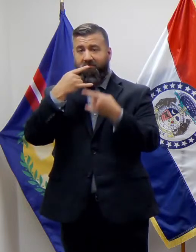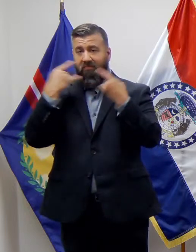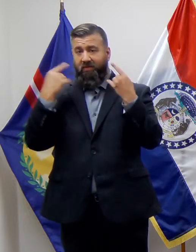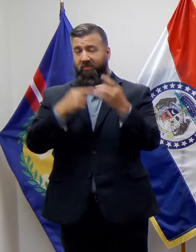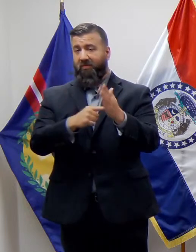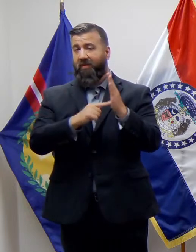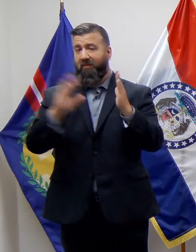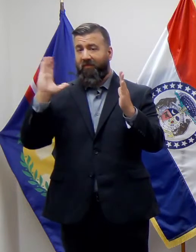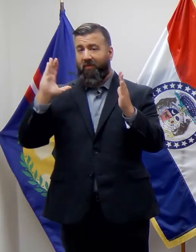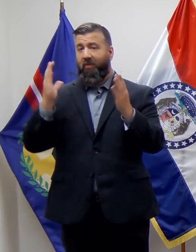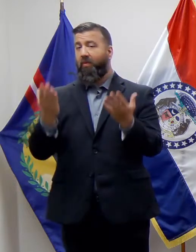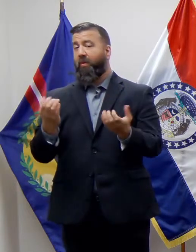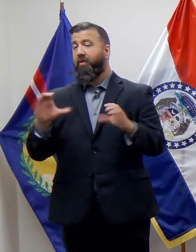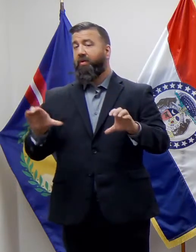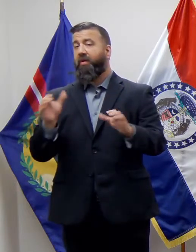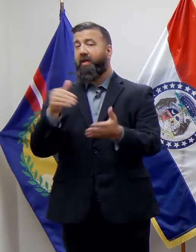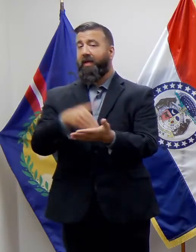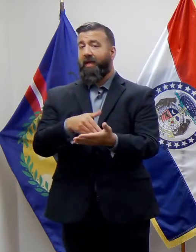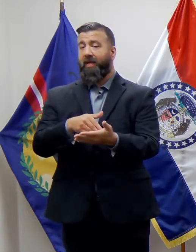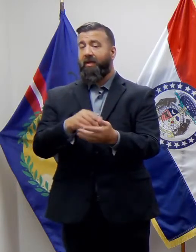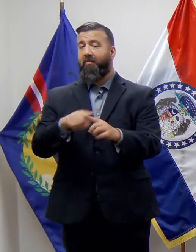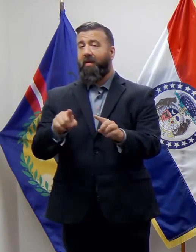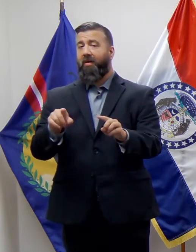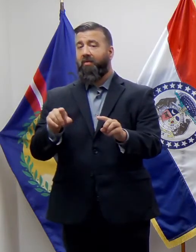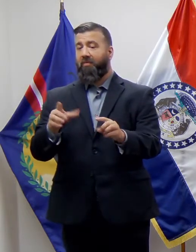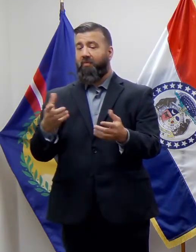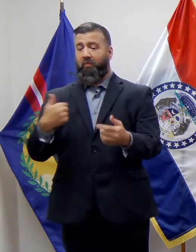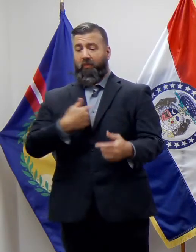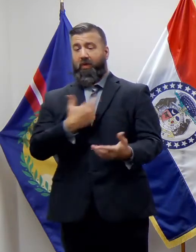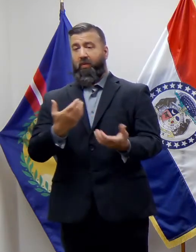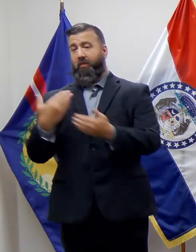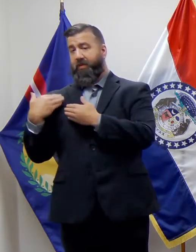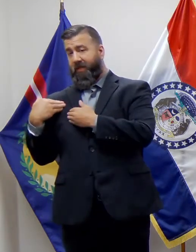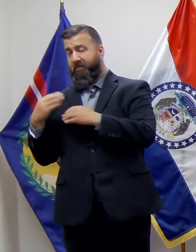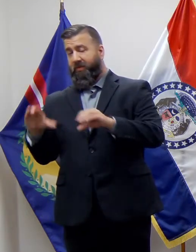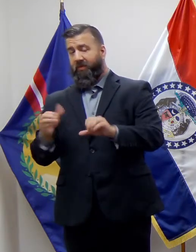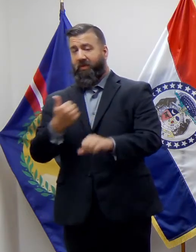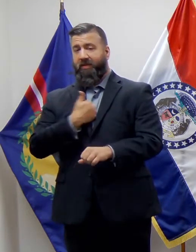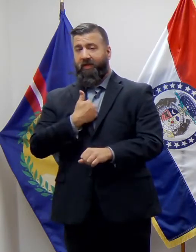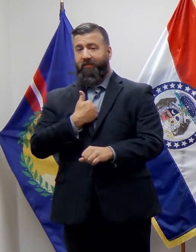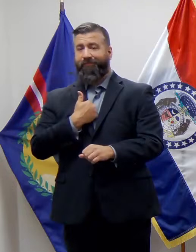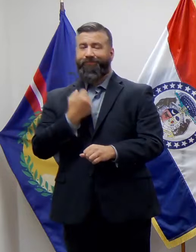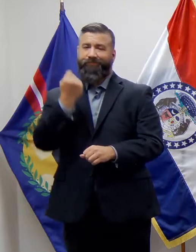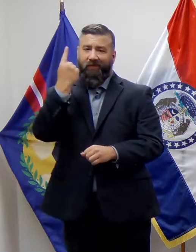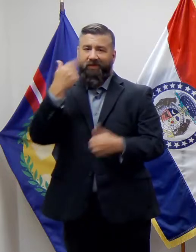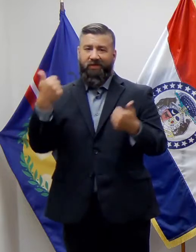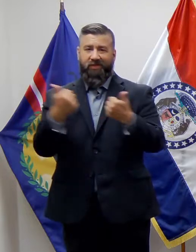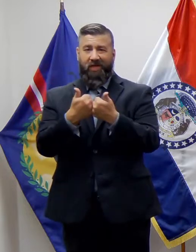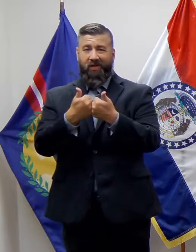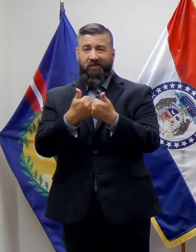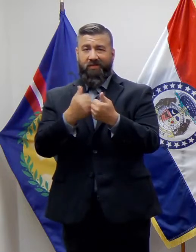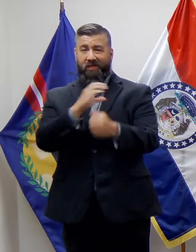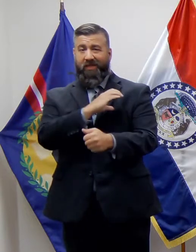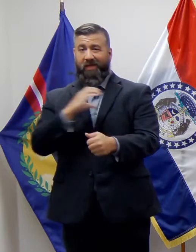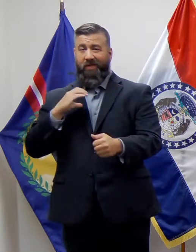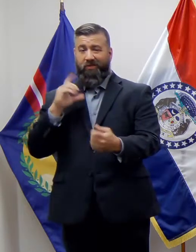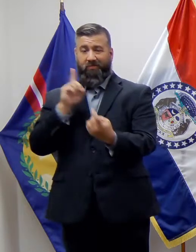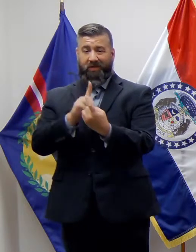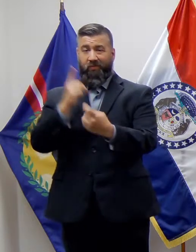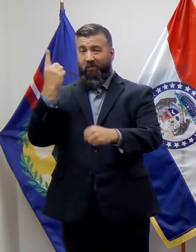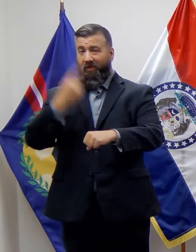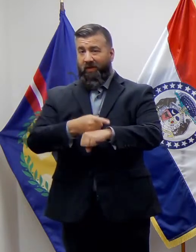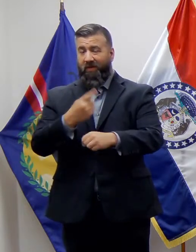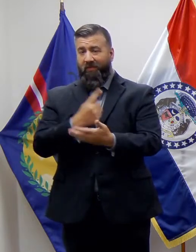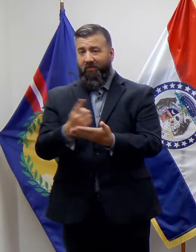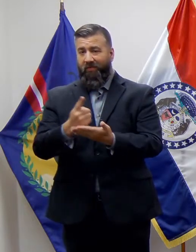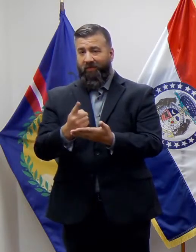and we want to do it again. We just want to do it ourselves. Now, the challenge with that is that the council meets once a week and it takes them a long time